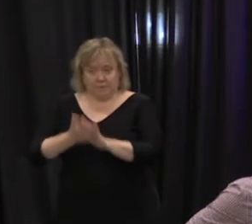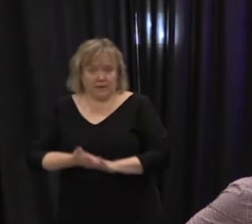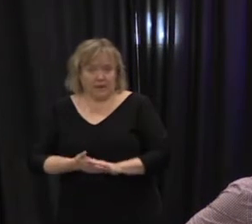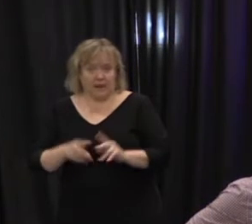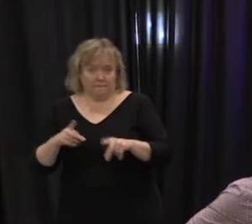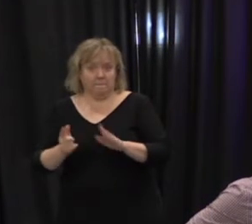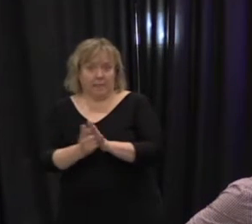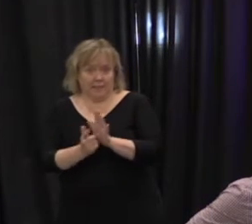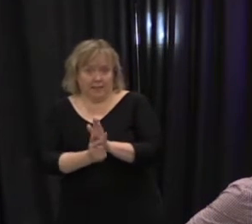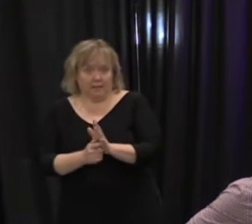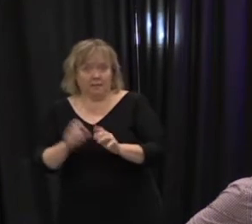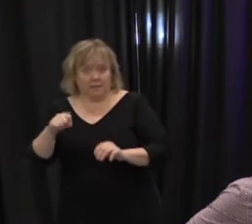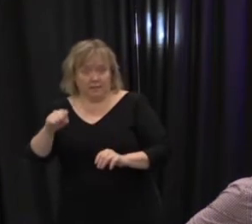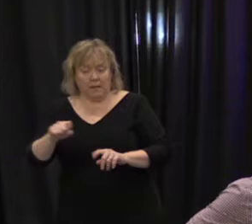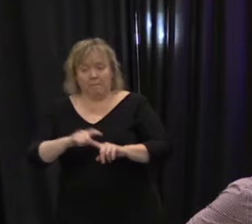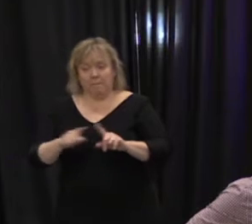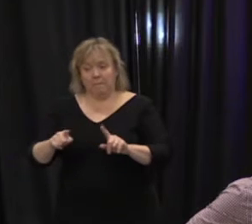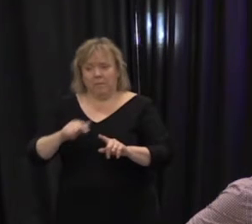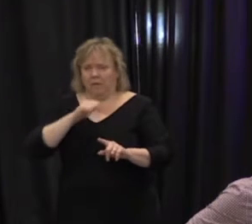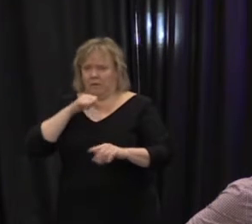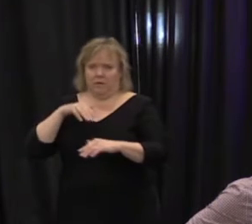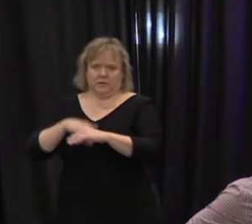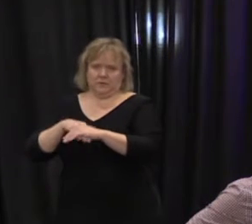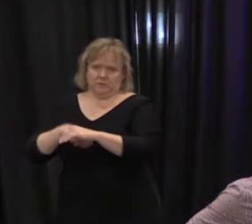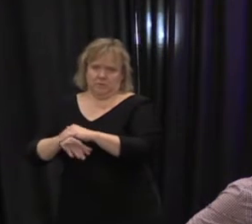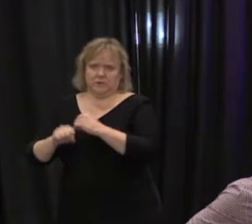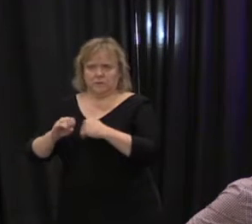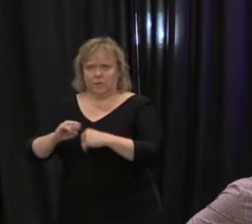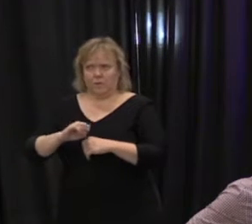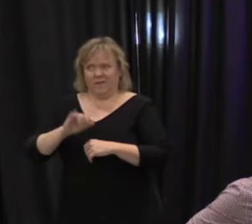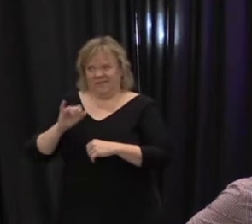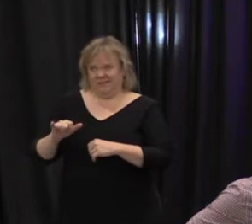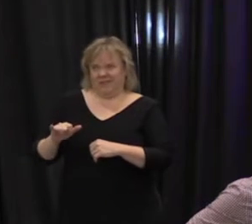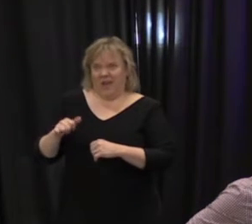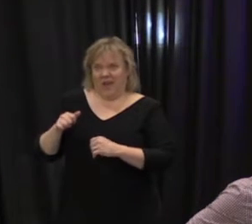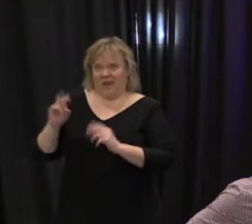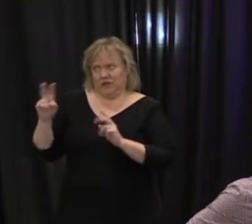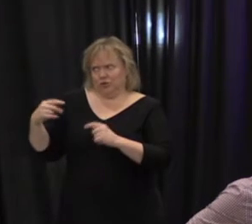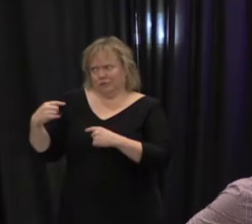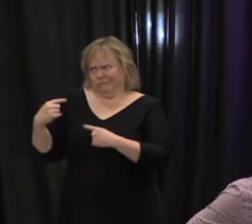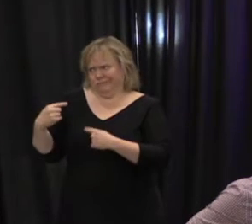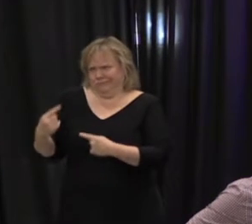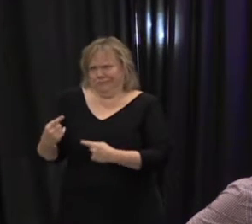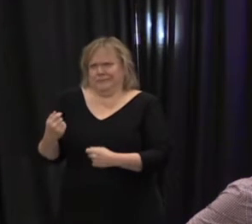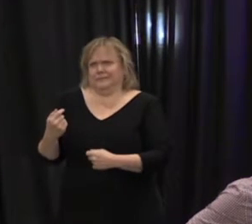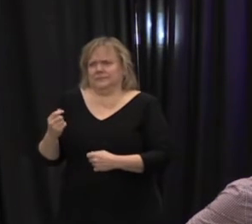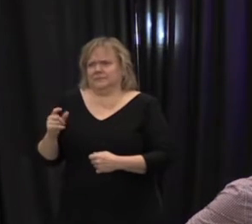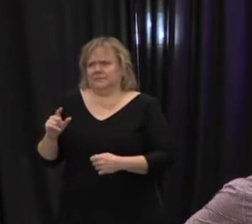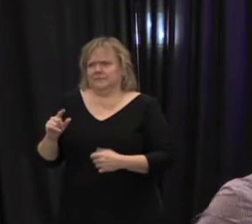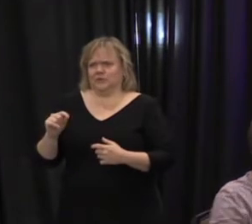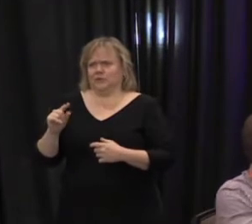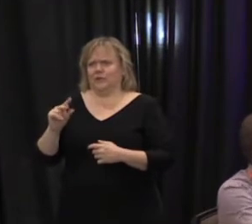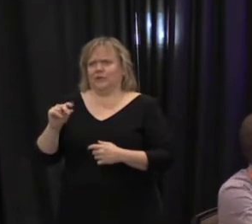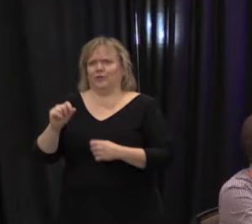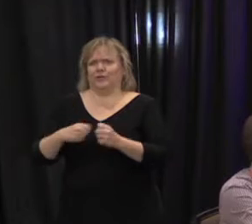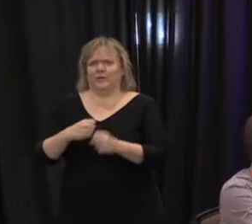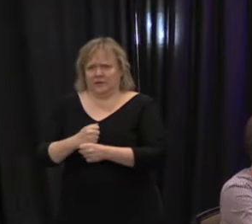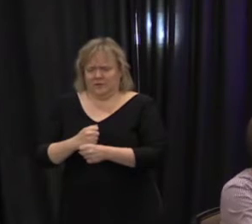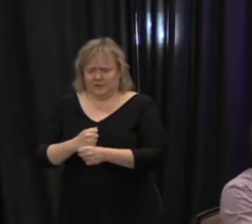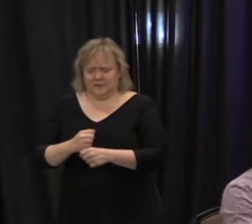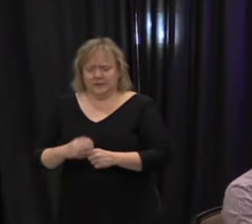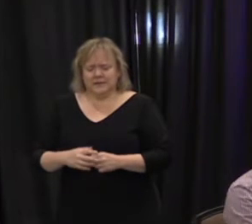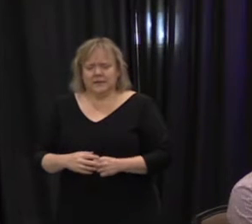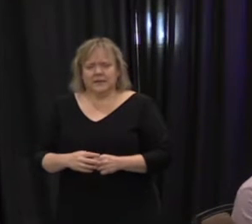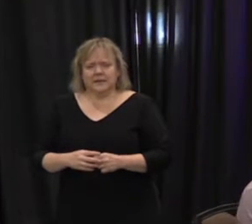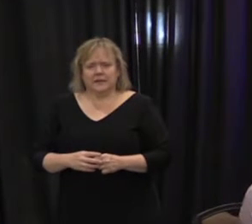dealing with access issues for the longest time. One thing that I'm definitely doing, that we do, you